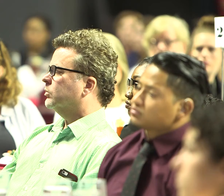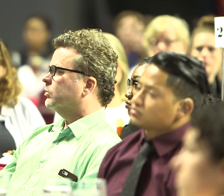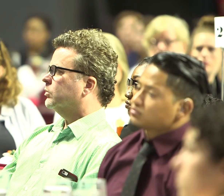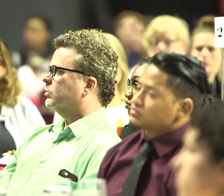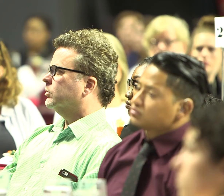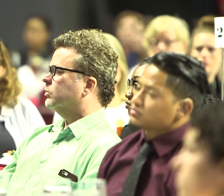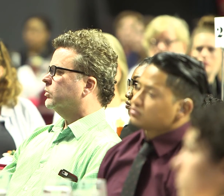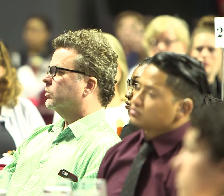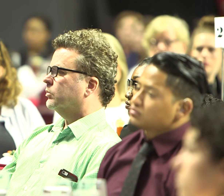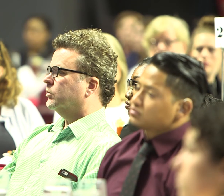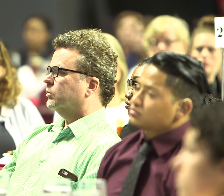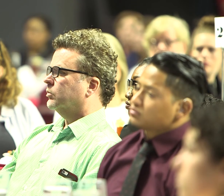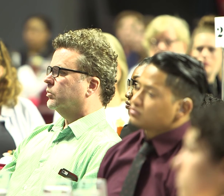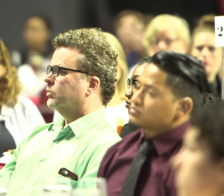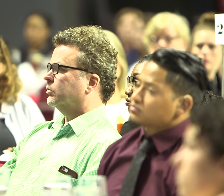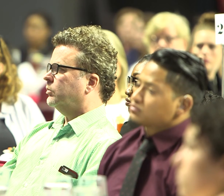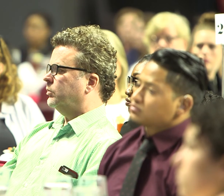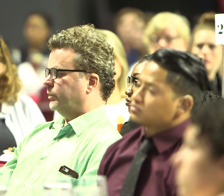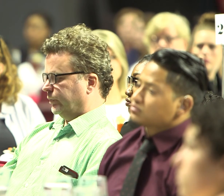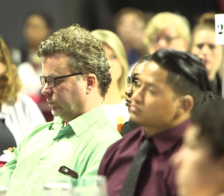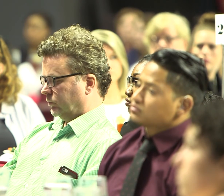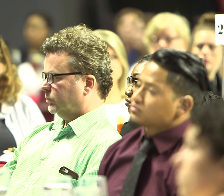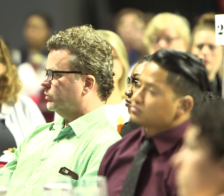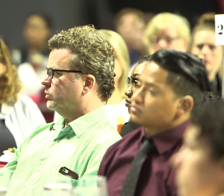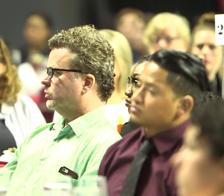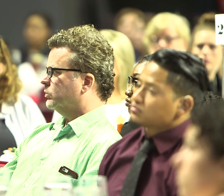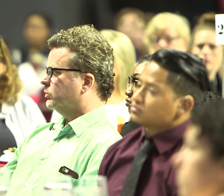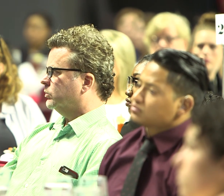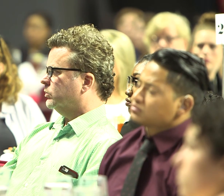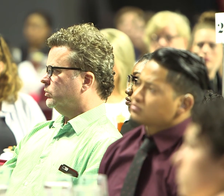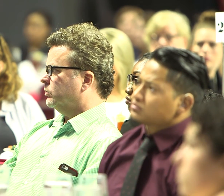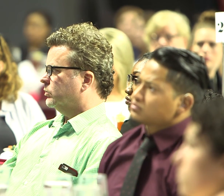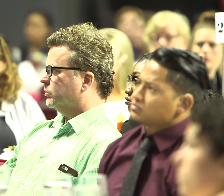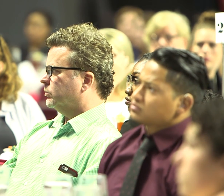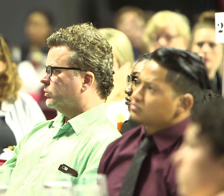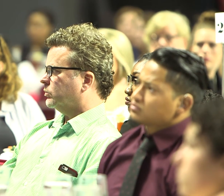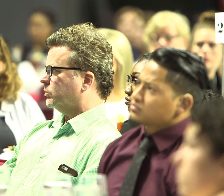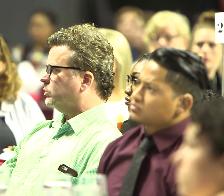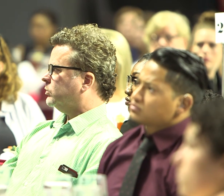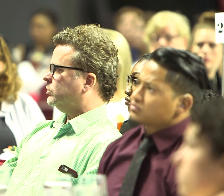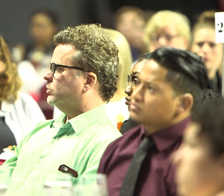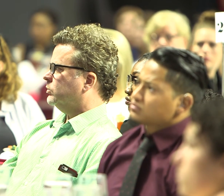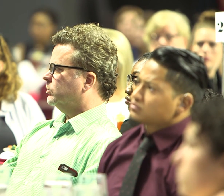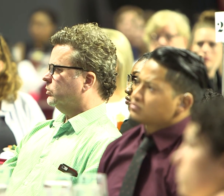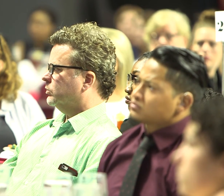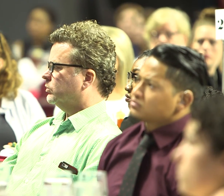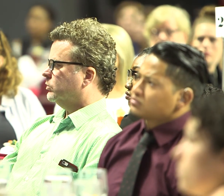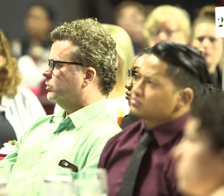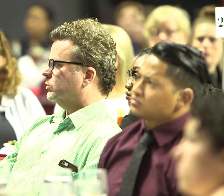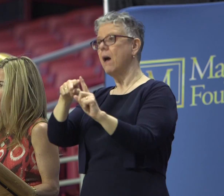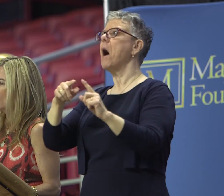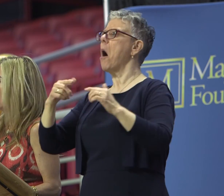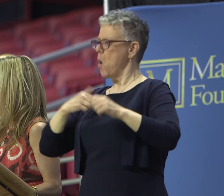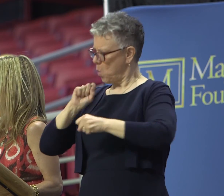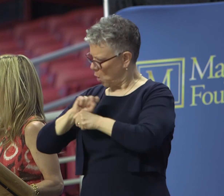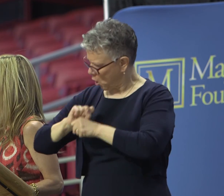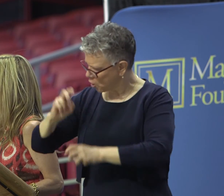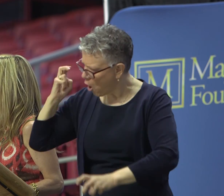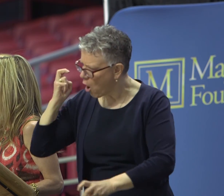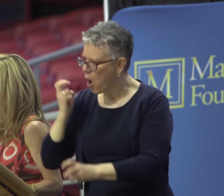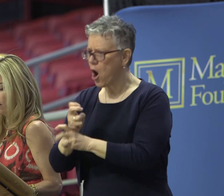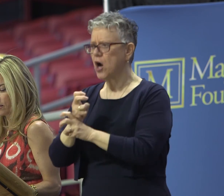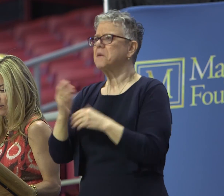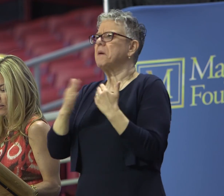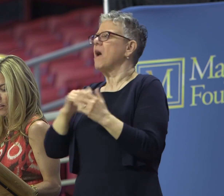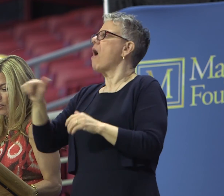he lived his life with real integrity. This man managed to work hard against